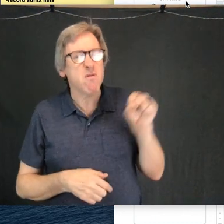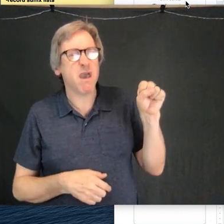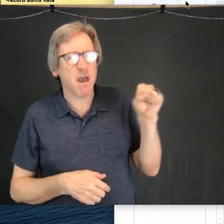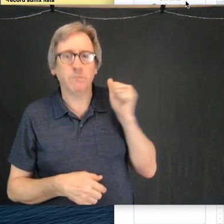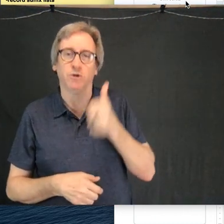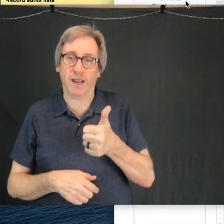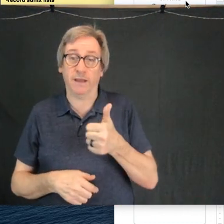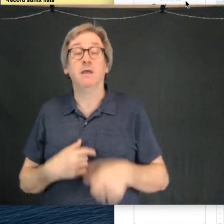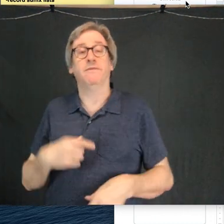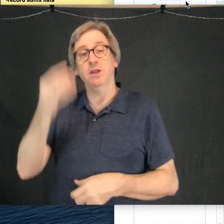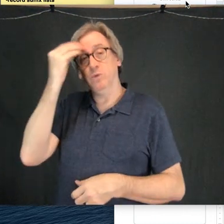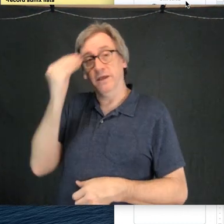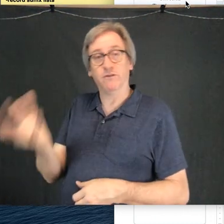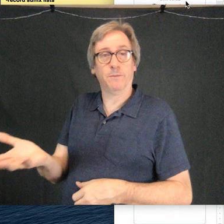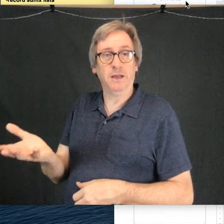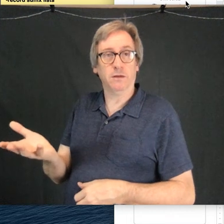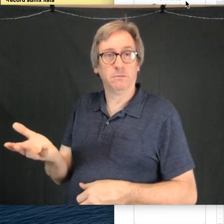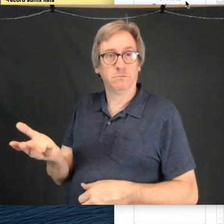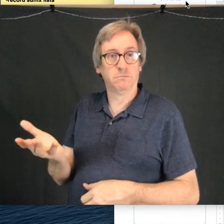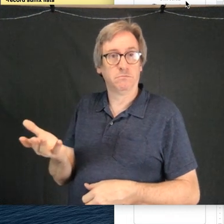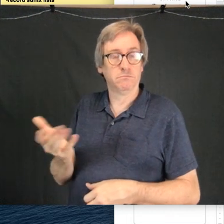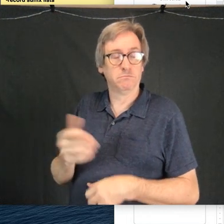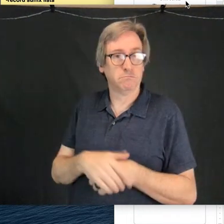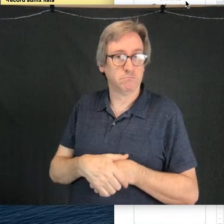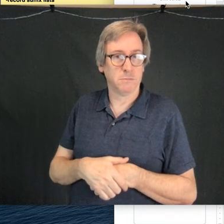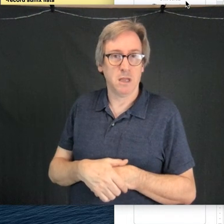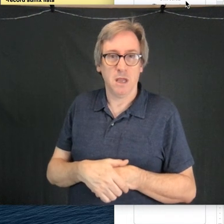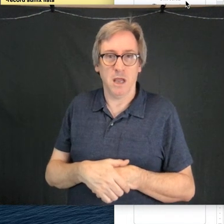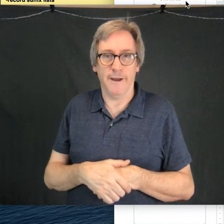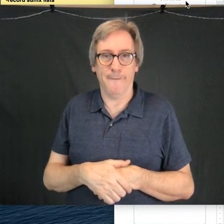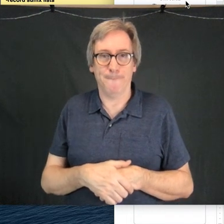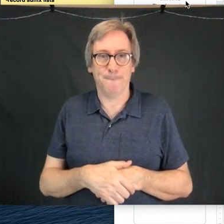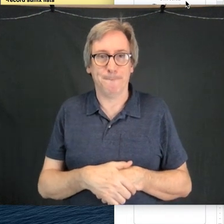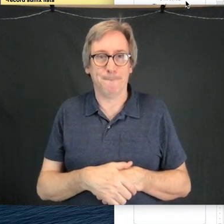oh, yeah, great. Then you give your opinion.